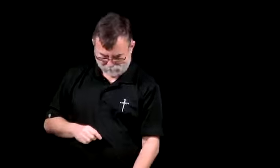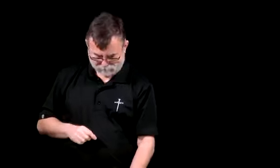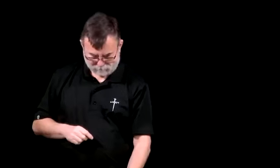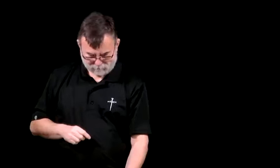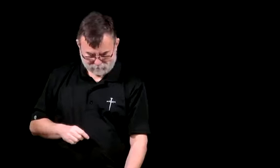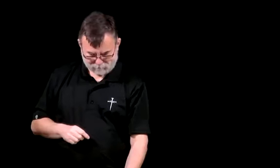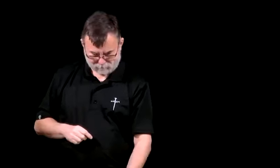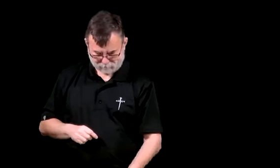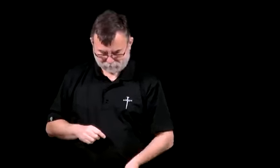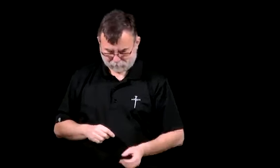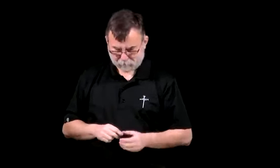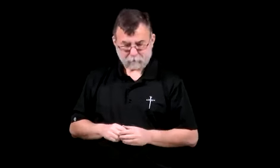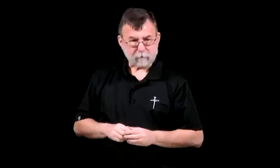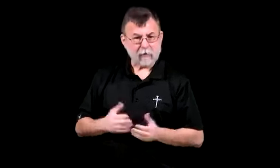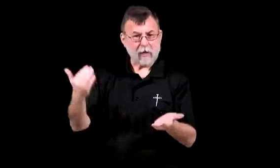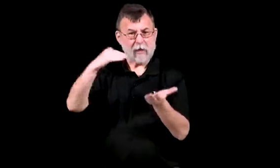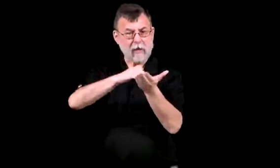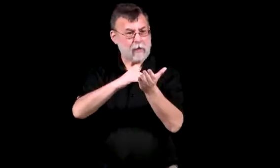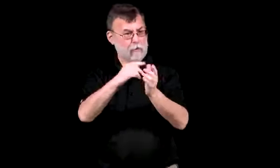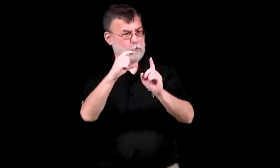team requirements and needs of their team.